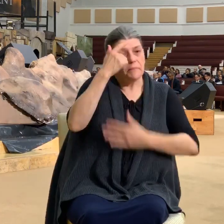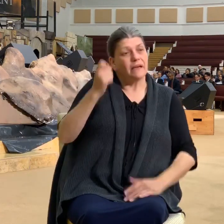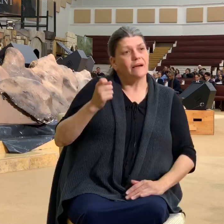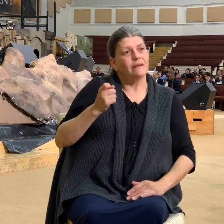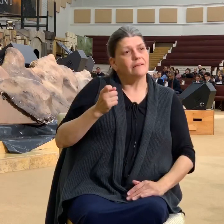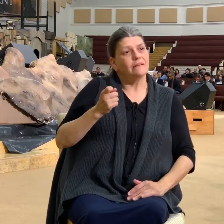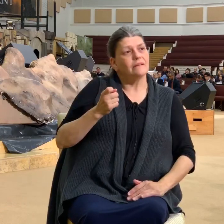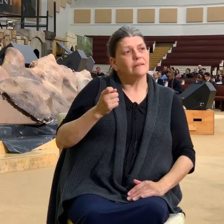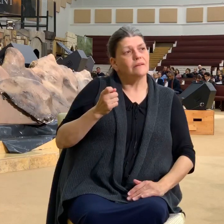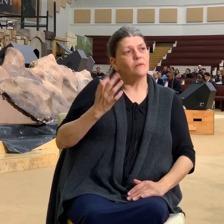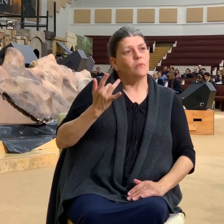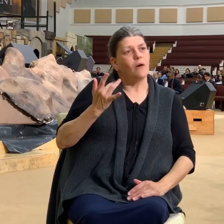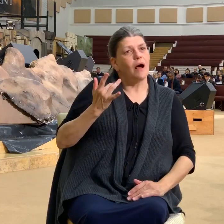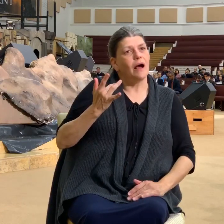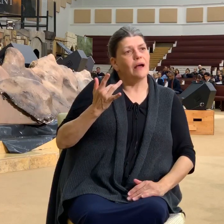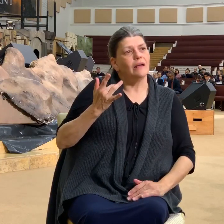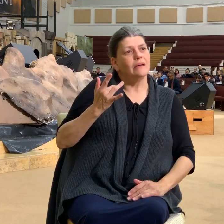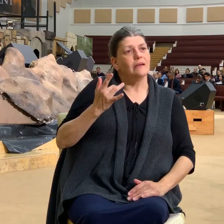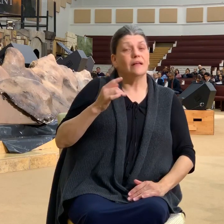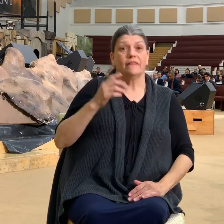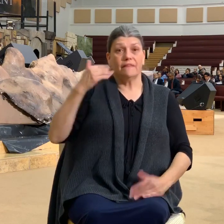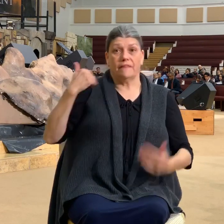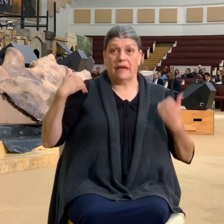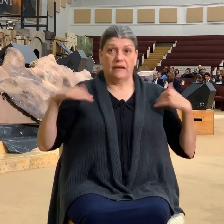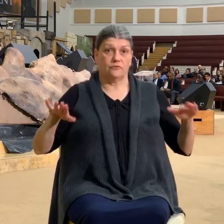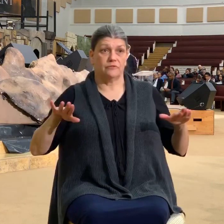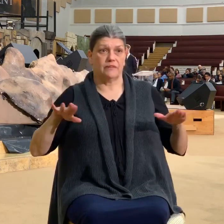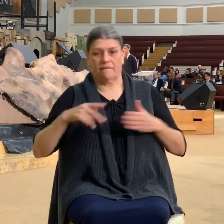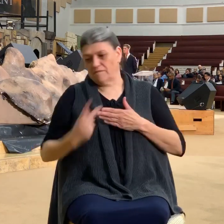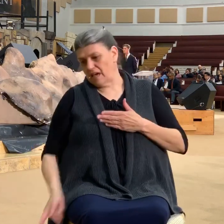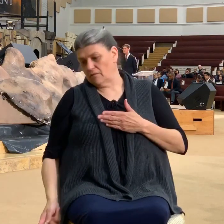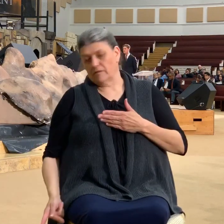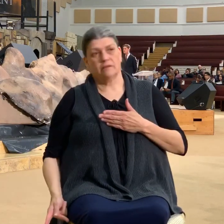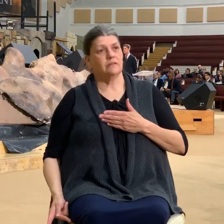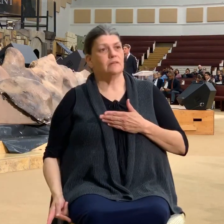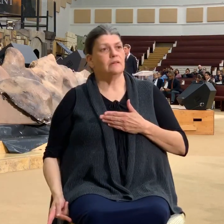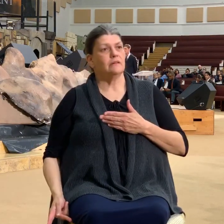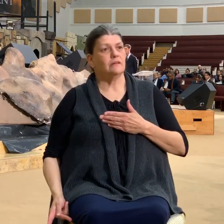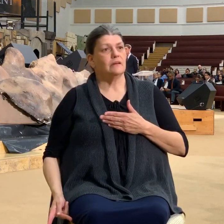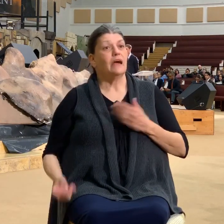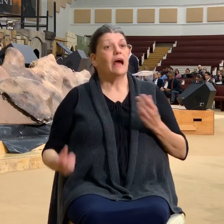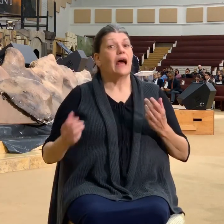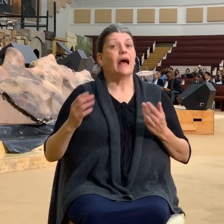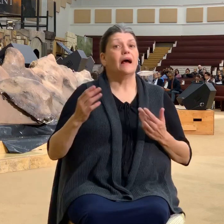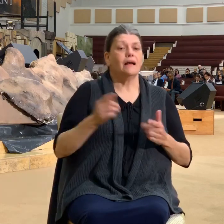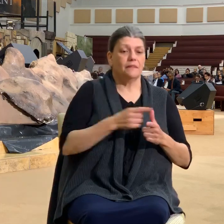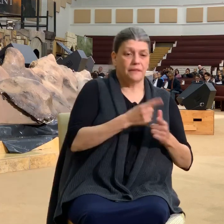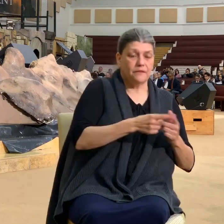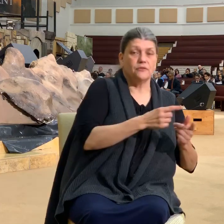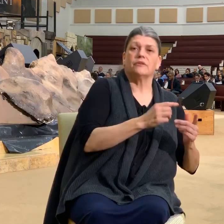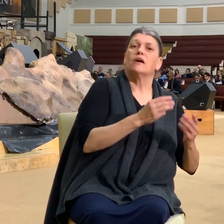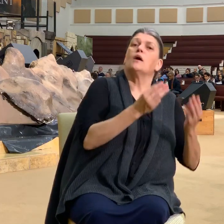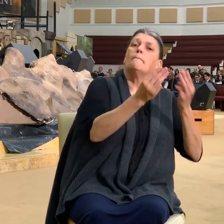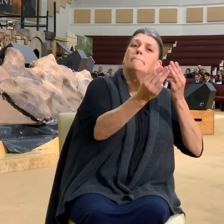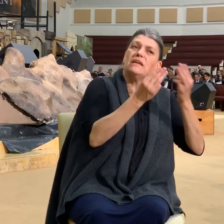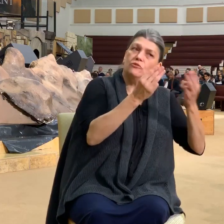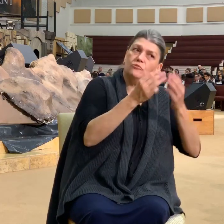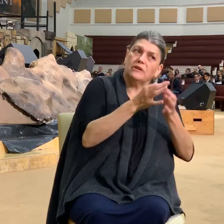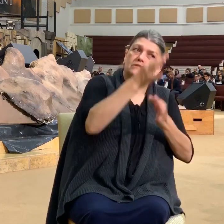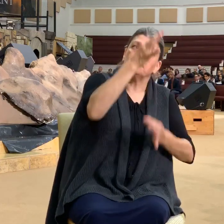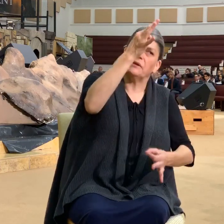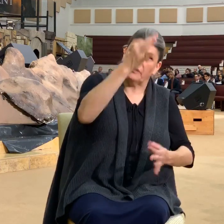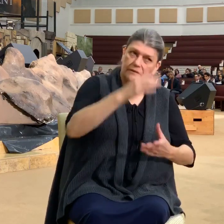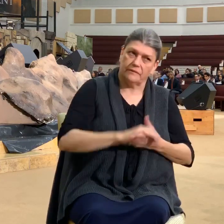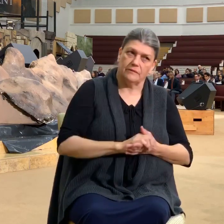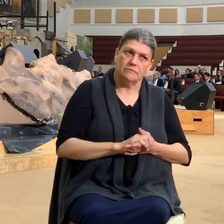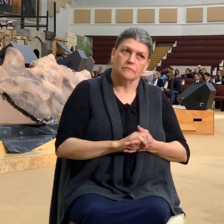are fallen angels, and then there are ministering spirits.